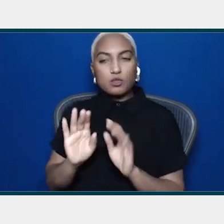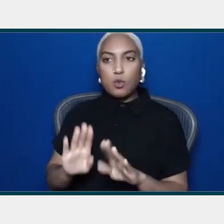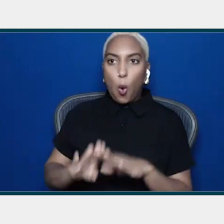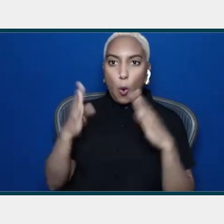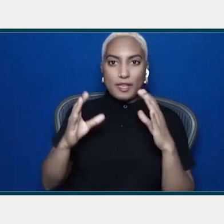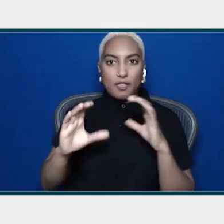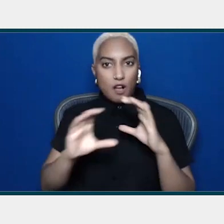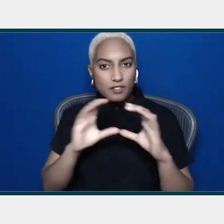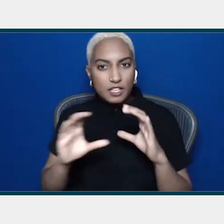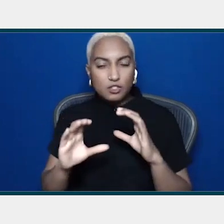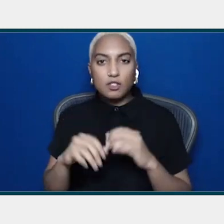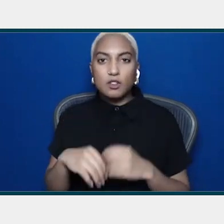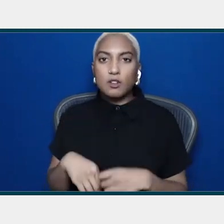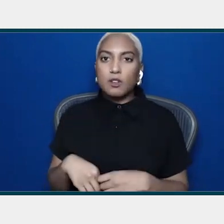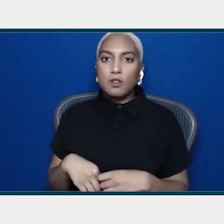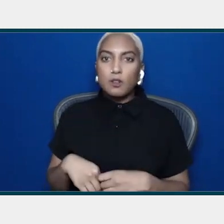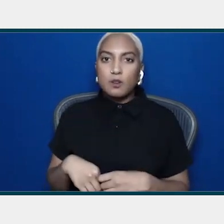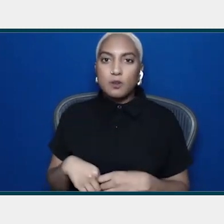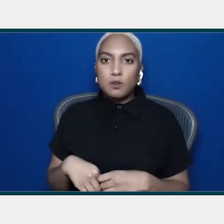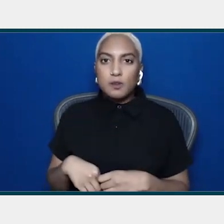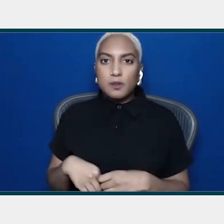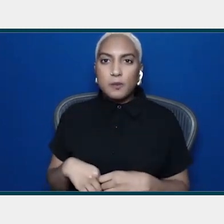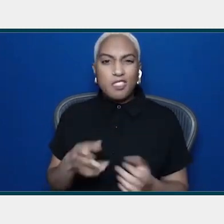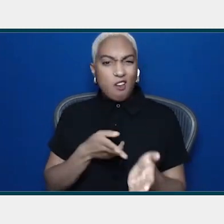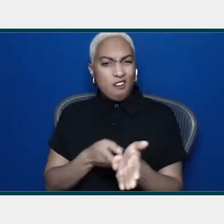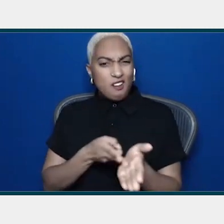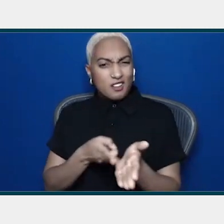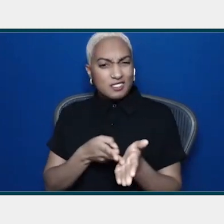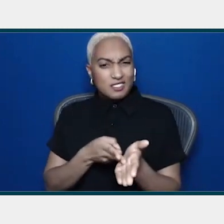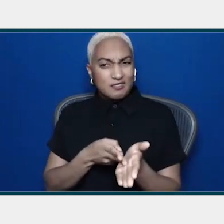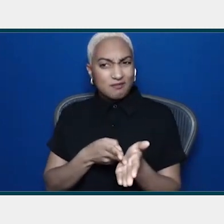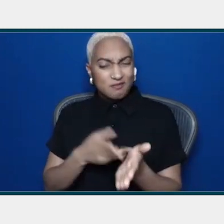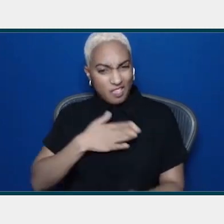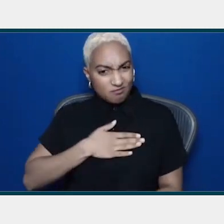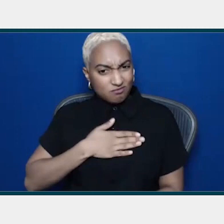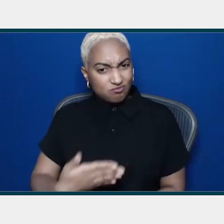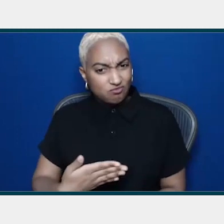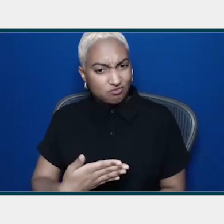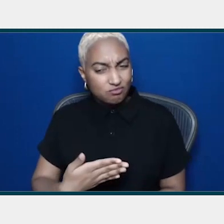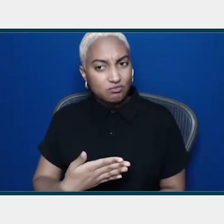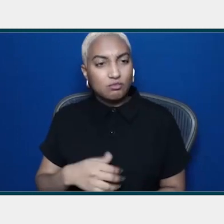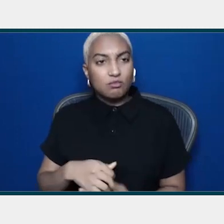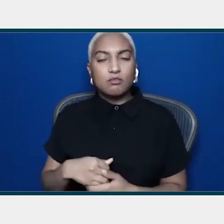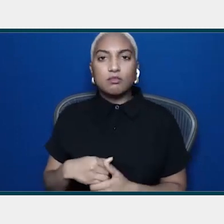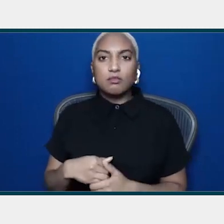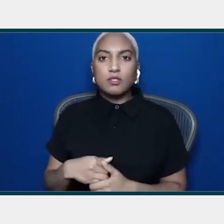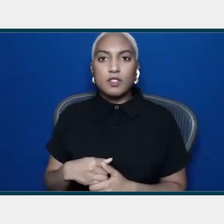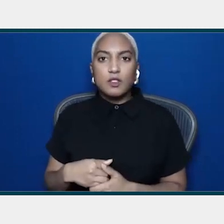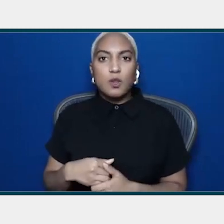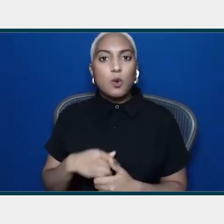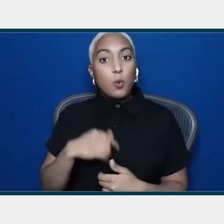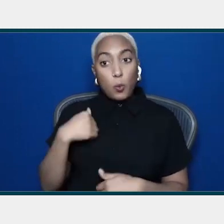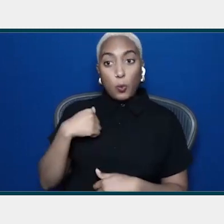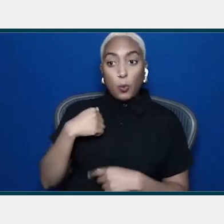it's really easy for us at the beginning of these conversations to retreat completely. We go, oh,